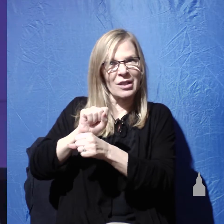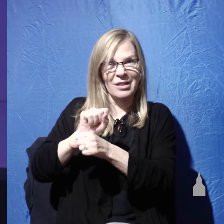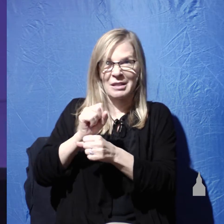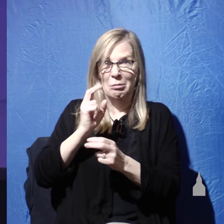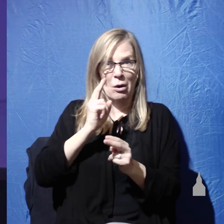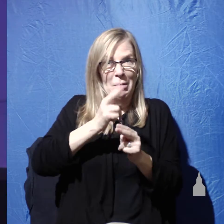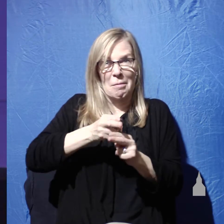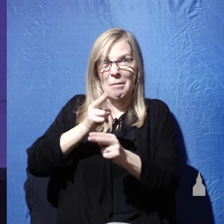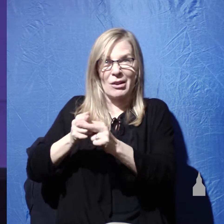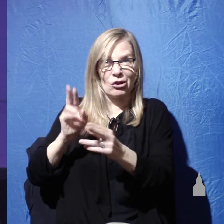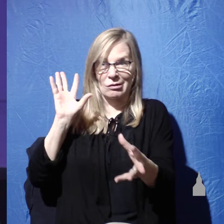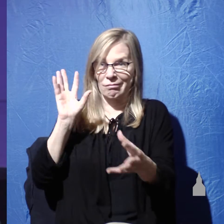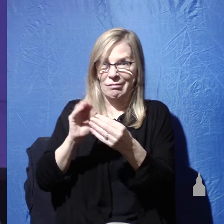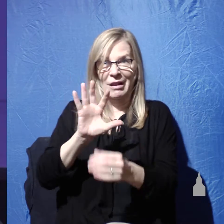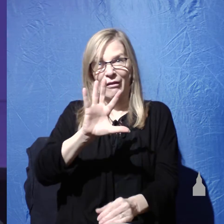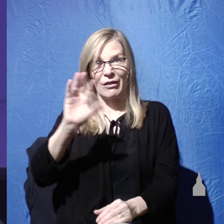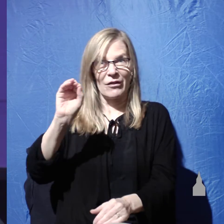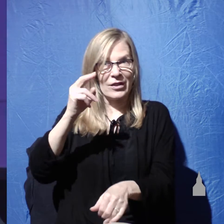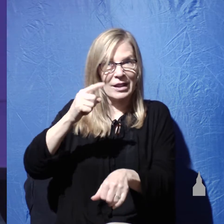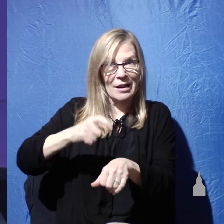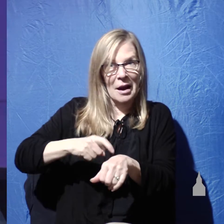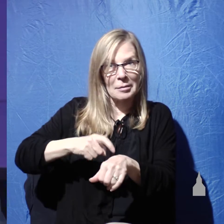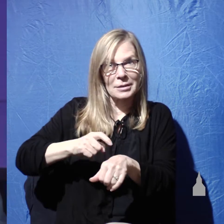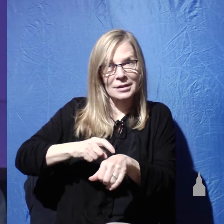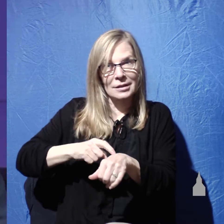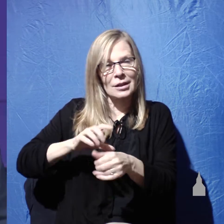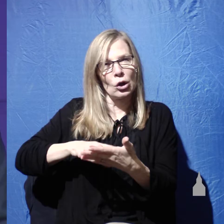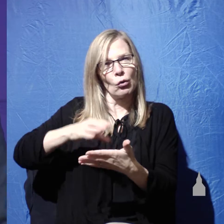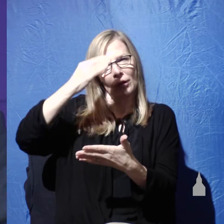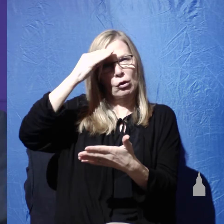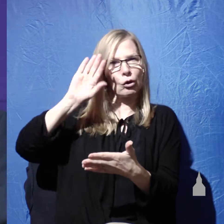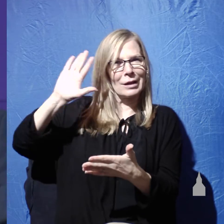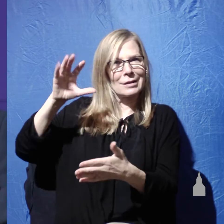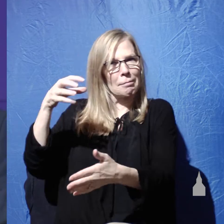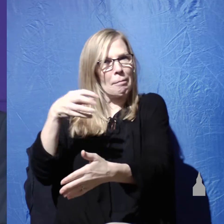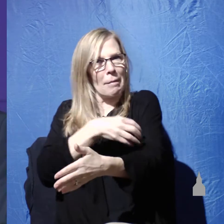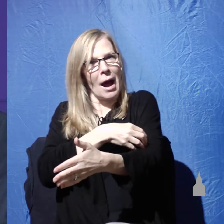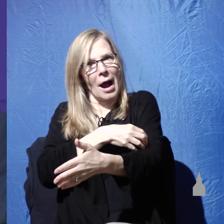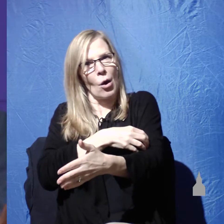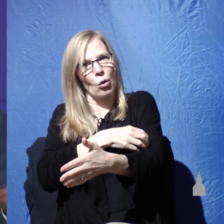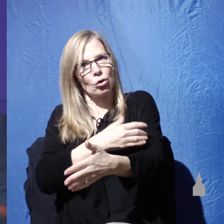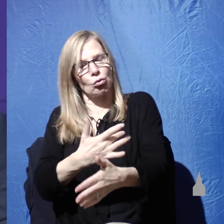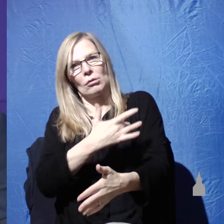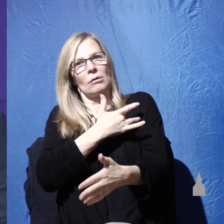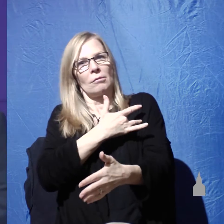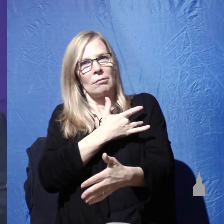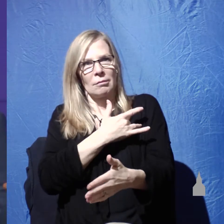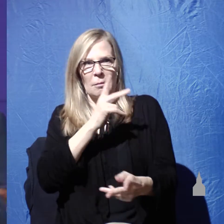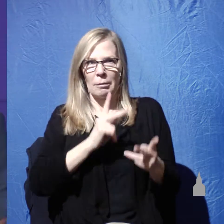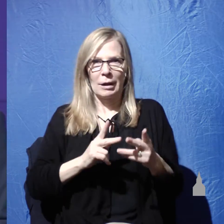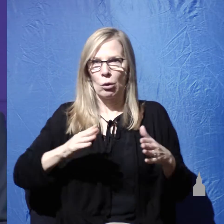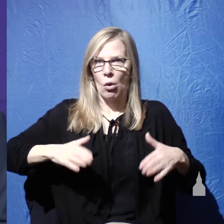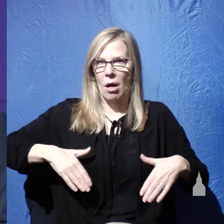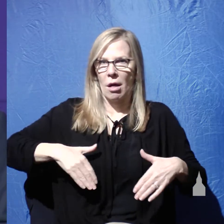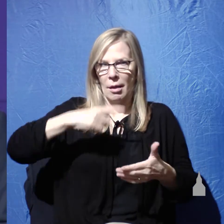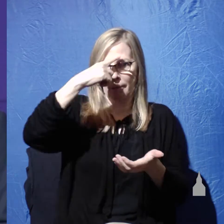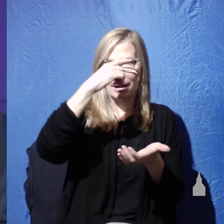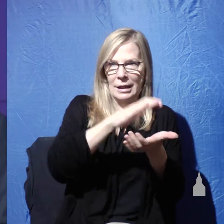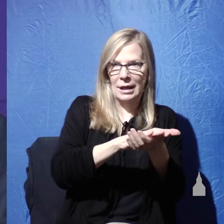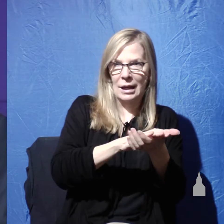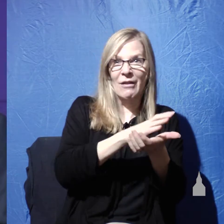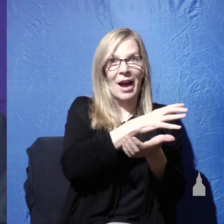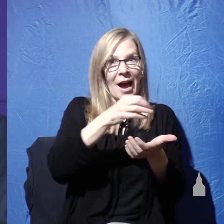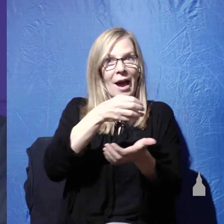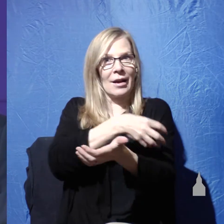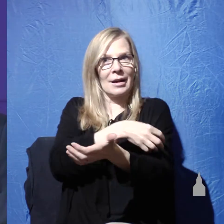about 50 times in the book of Acts. We've learned about his power in convicting unbelievers and empowering believers. We